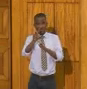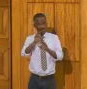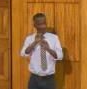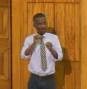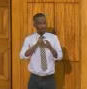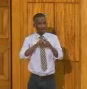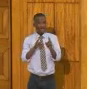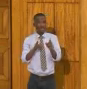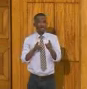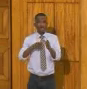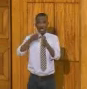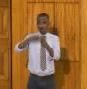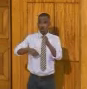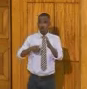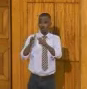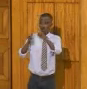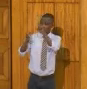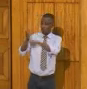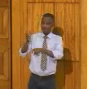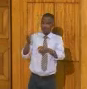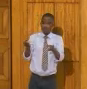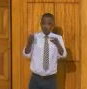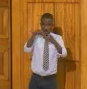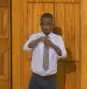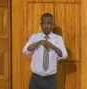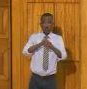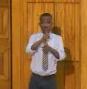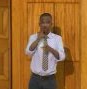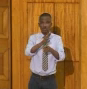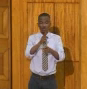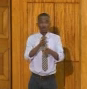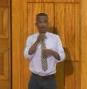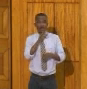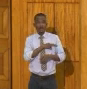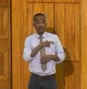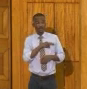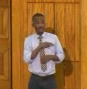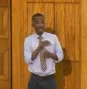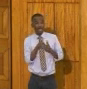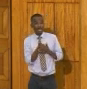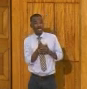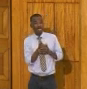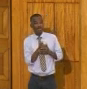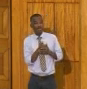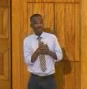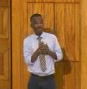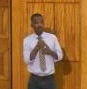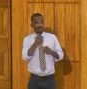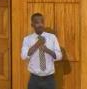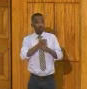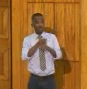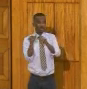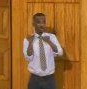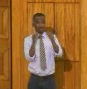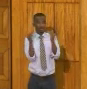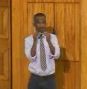be integrated testing because they use those equipment for some other testing, you're also going to benefit by the time you optimize the use